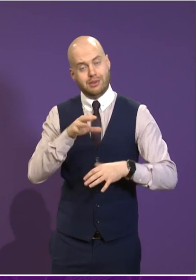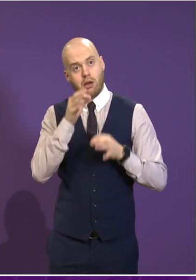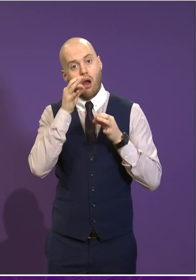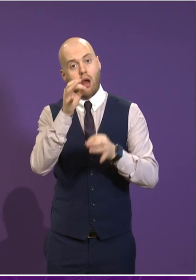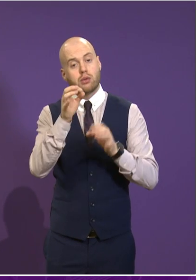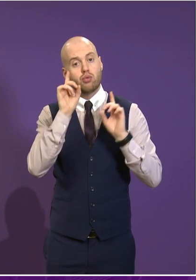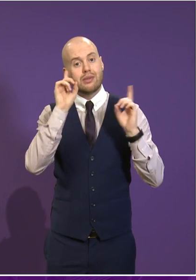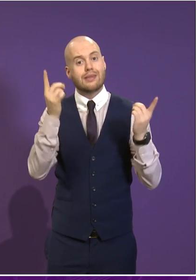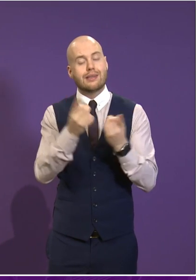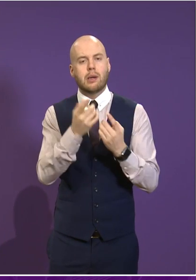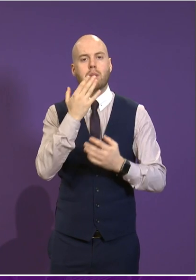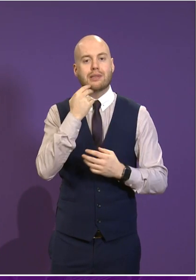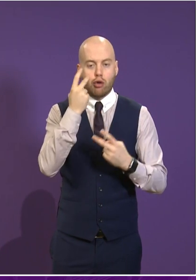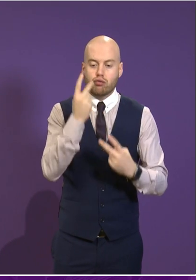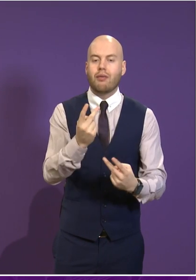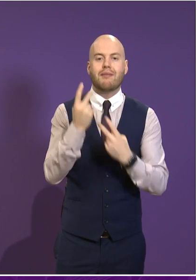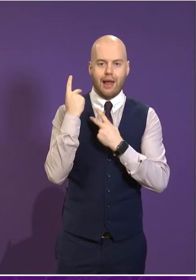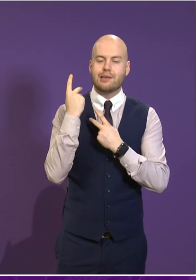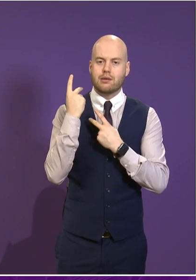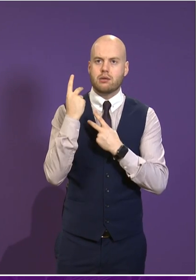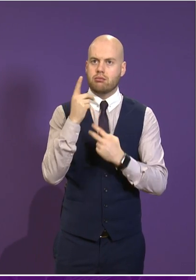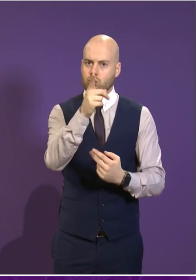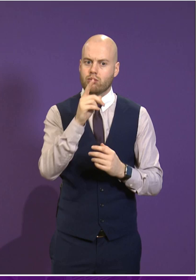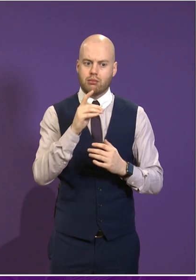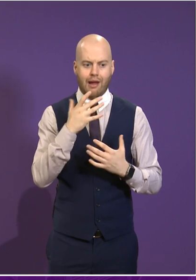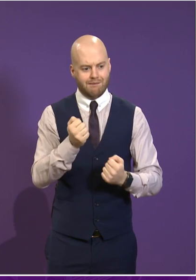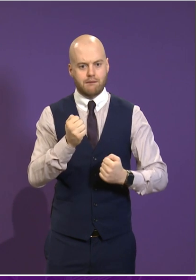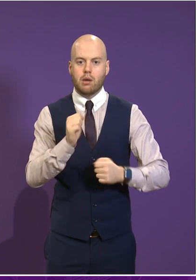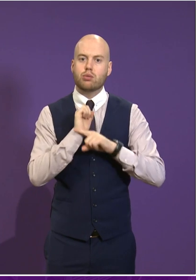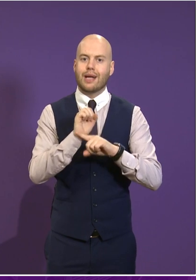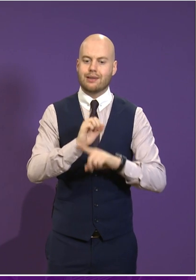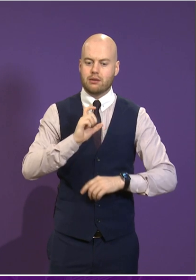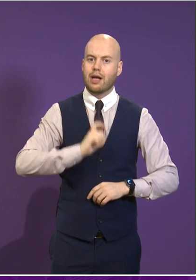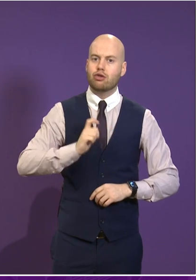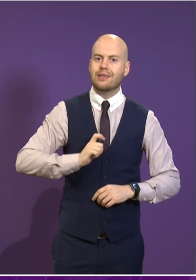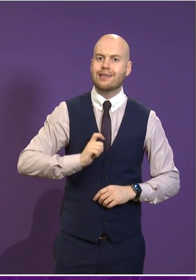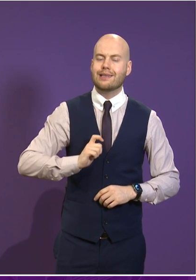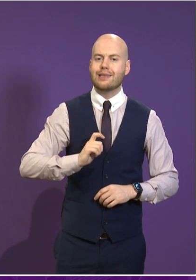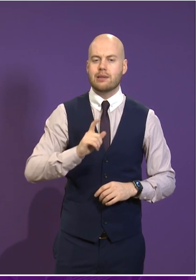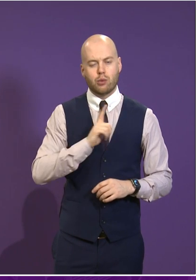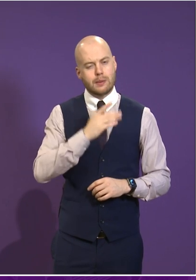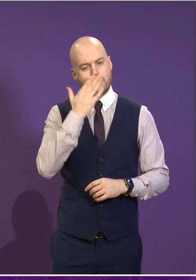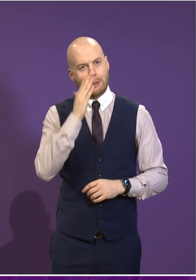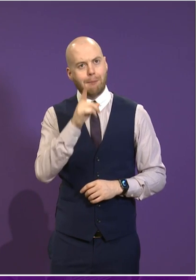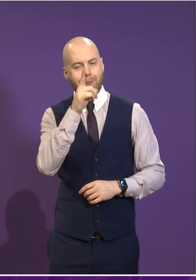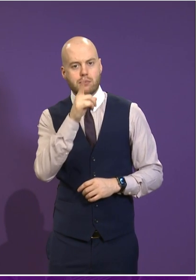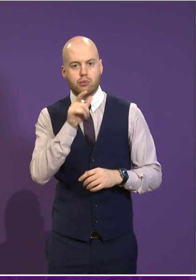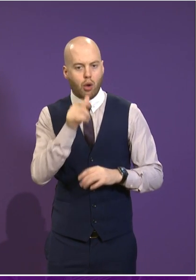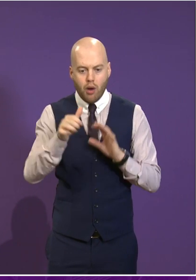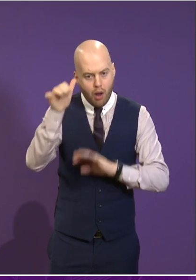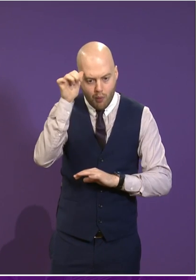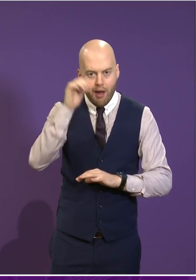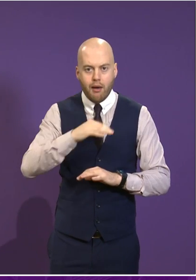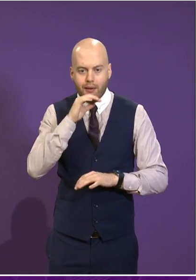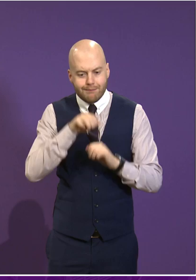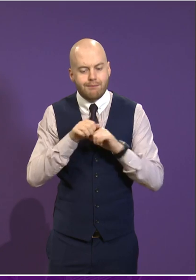on the protected characteristics where there was an imbalance in their institution and where they felt and we agreed they needed